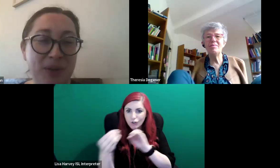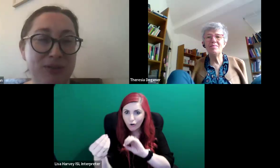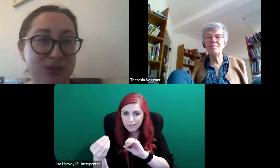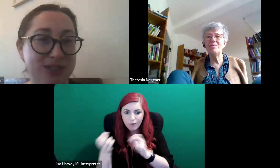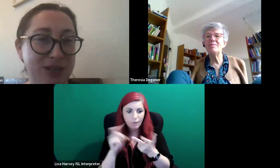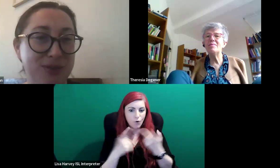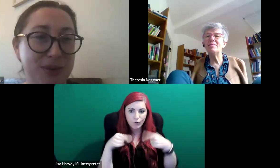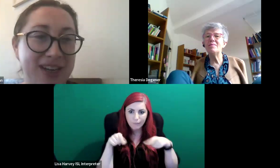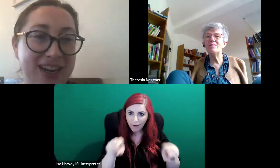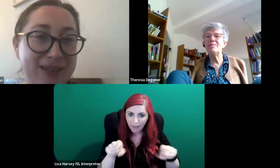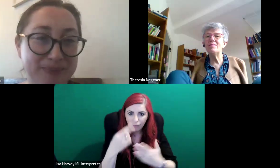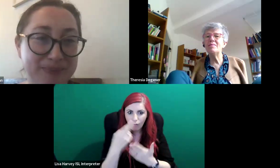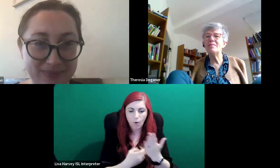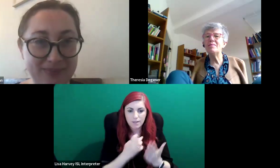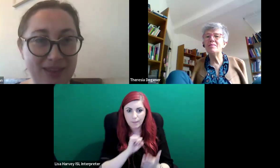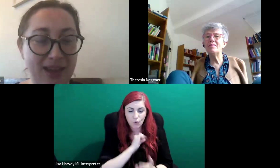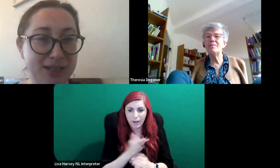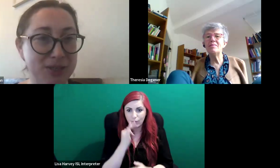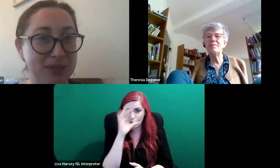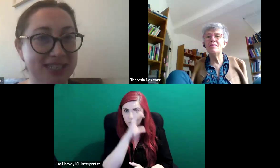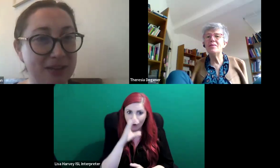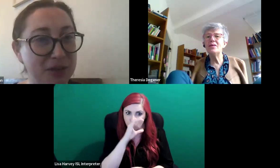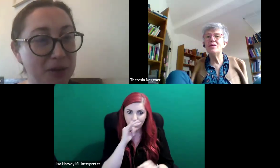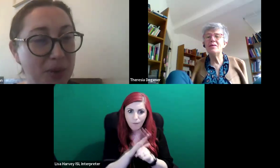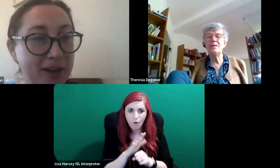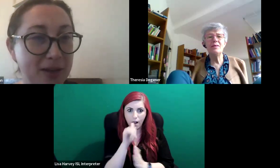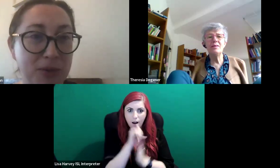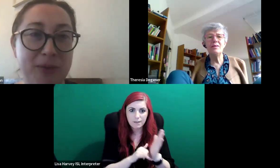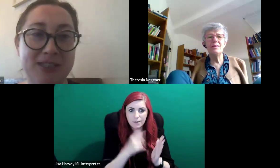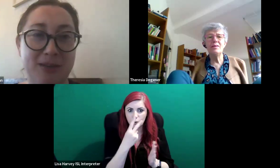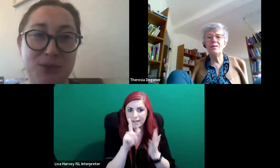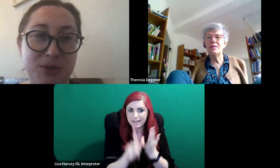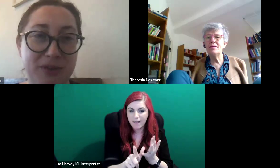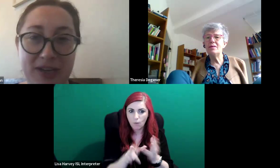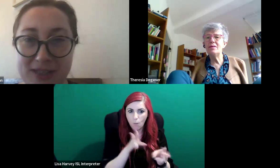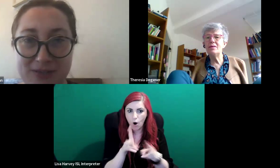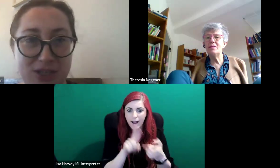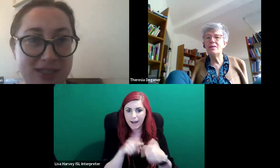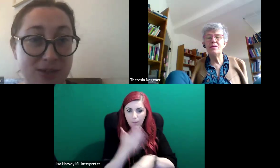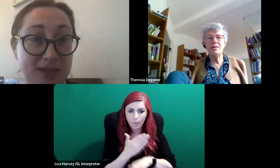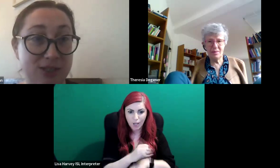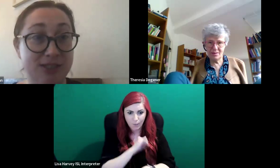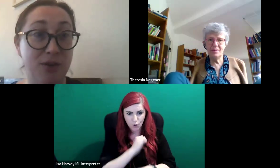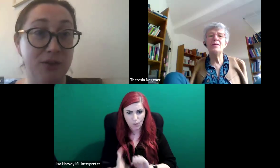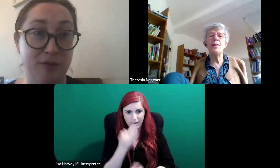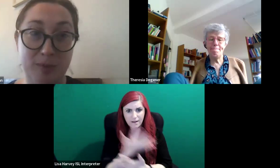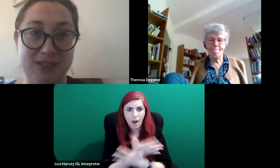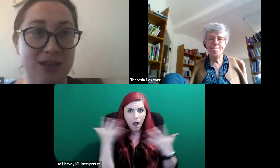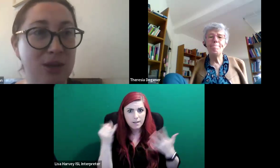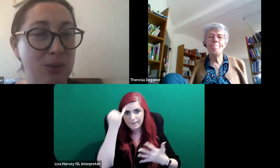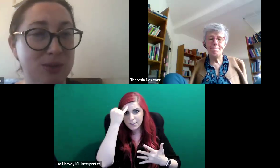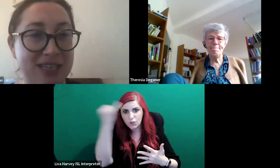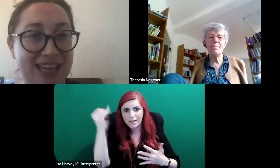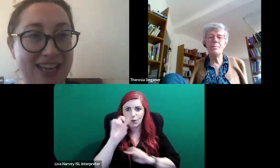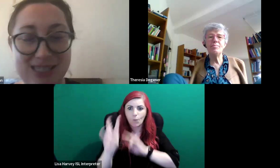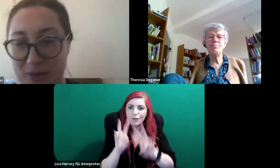titles. If you just search for Article 27 on work and employment, I'm sure you'll find lots of suggested questions to other